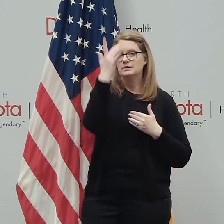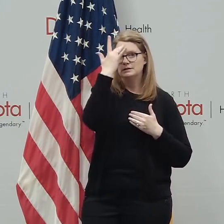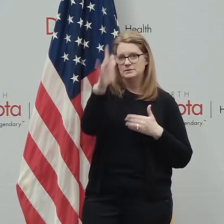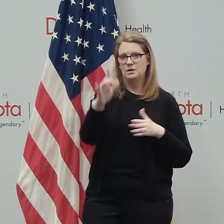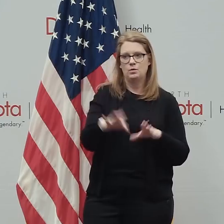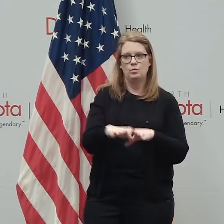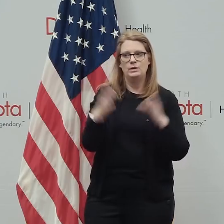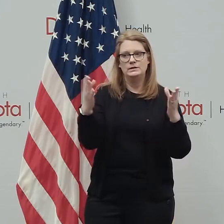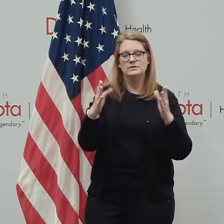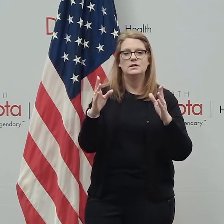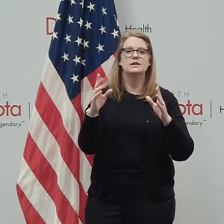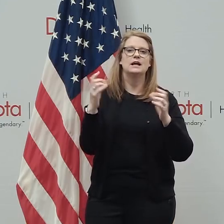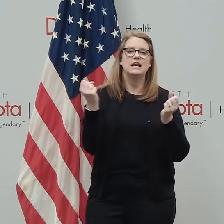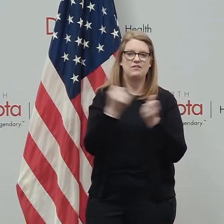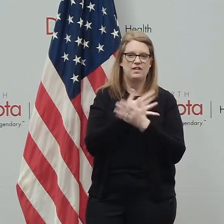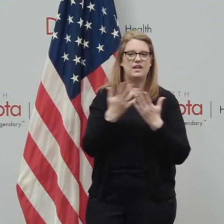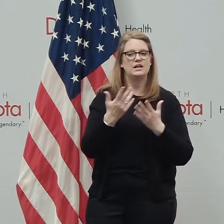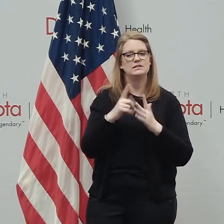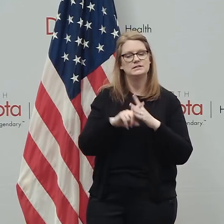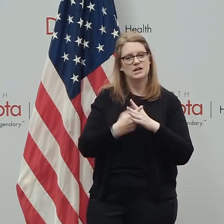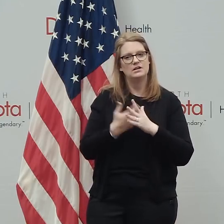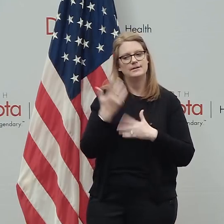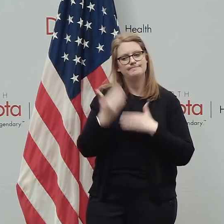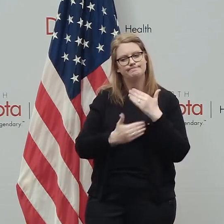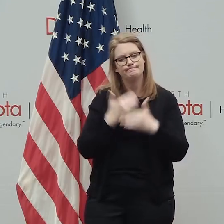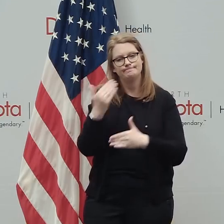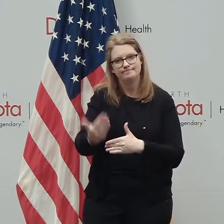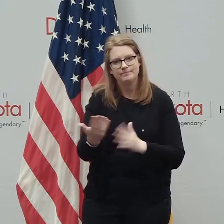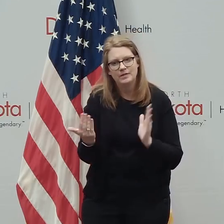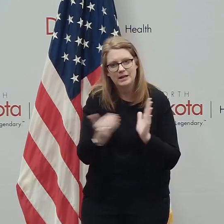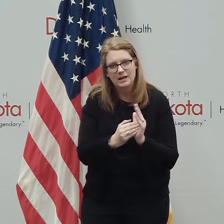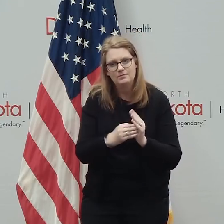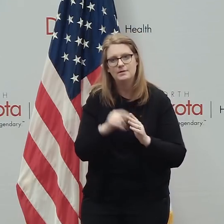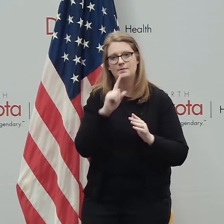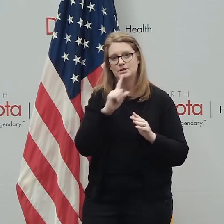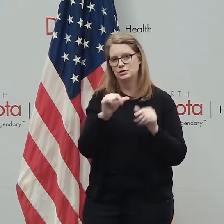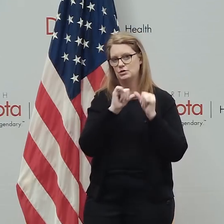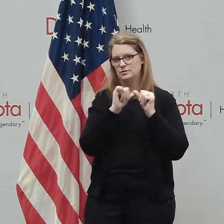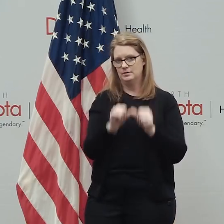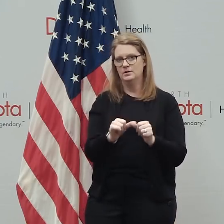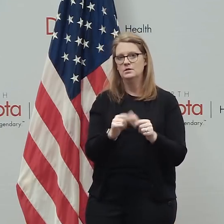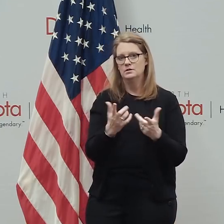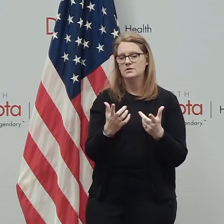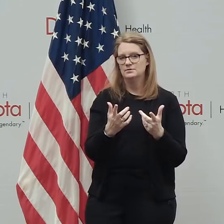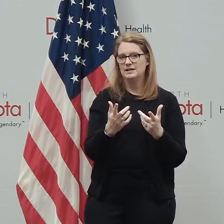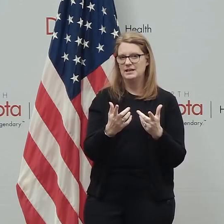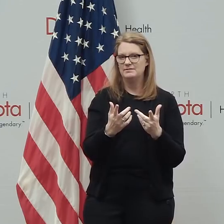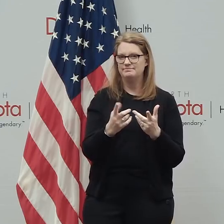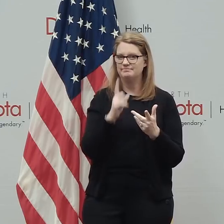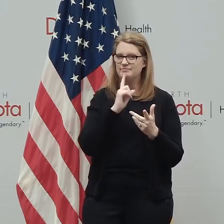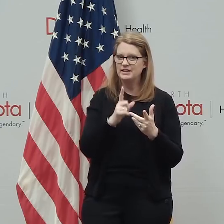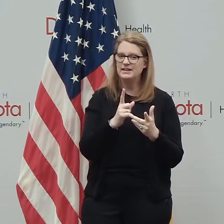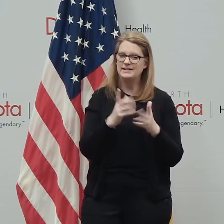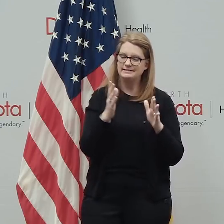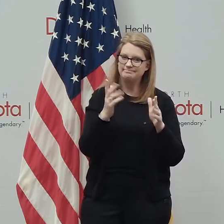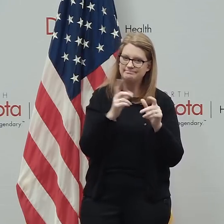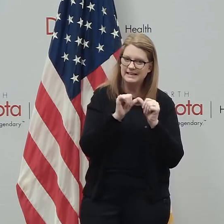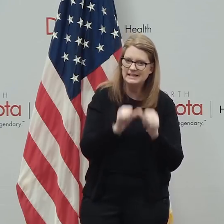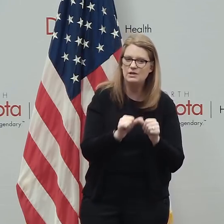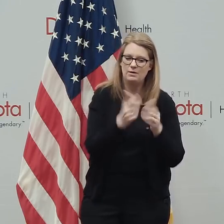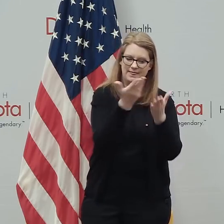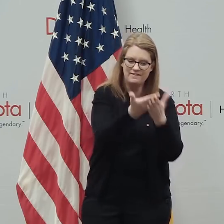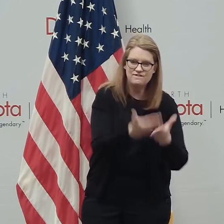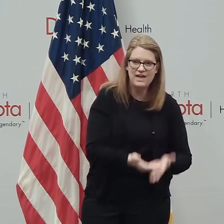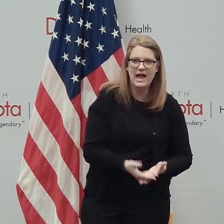and our business and citizens are getting back to work, we want to make sure that we continue to keep North Dakotans informed with facts, not fear.